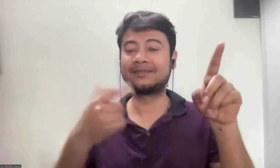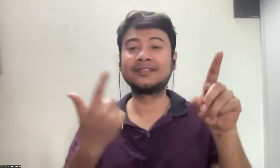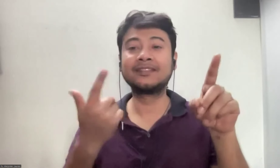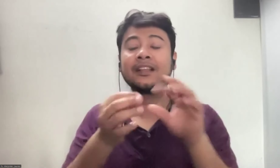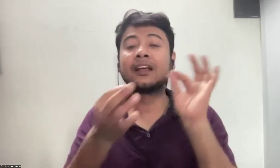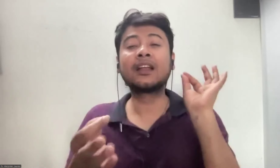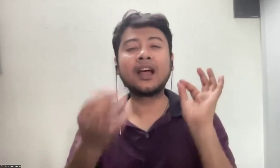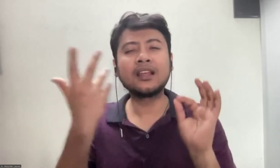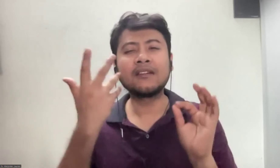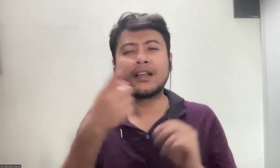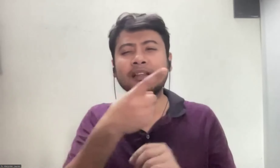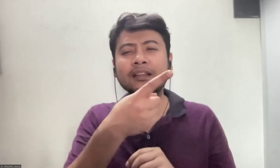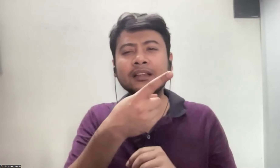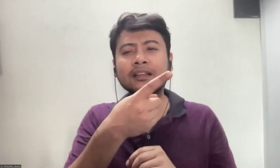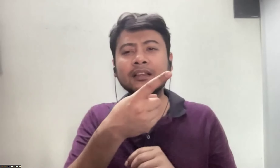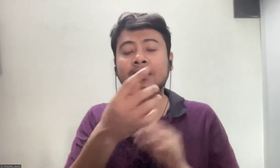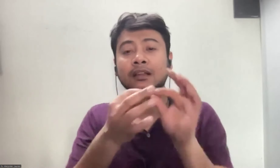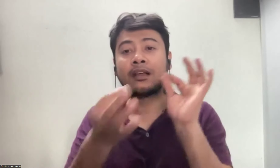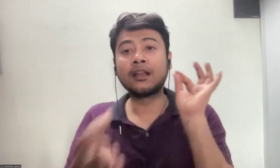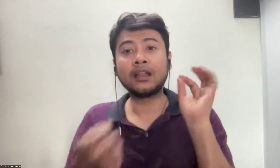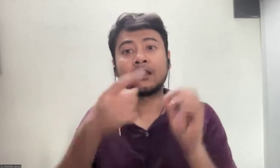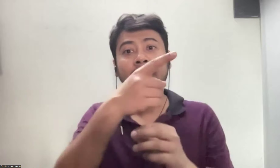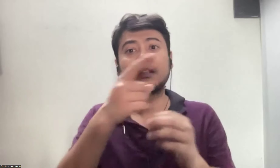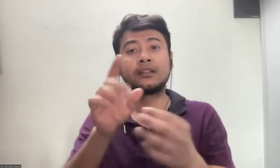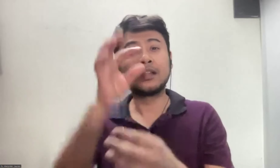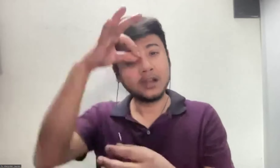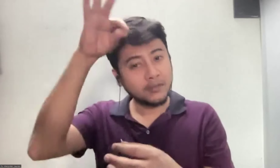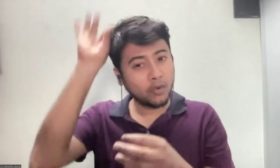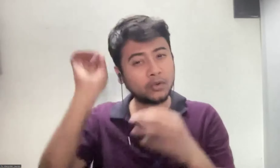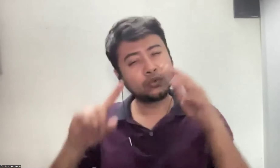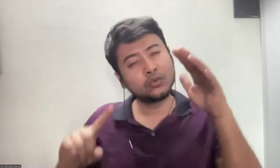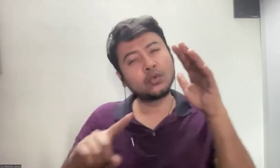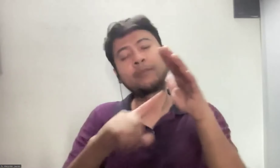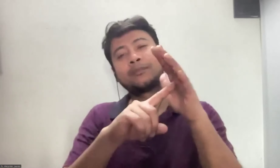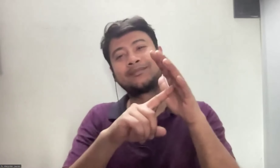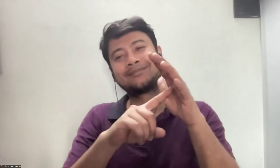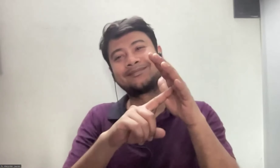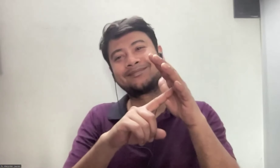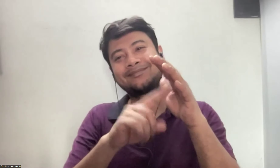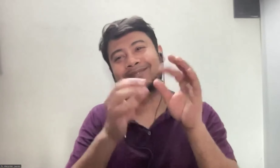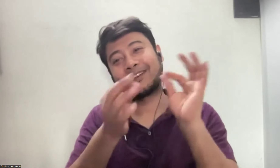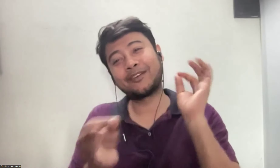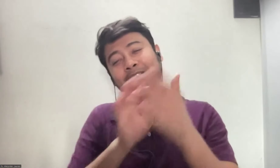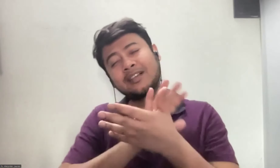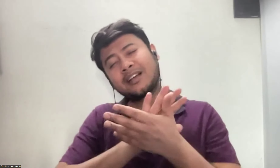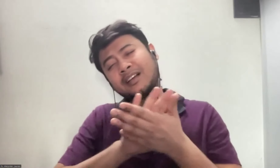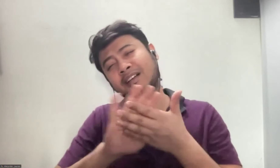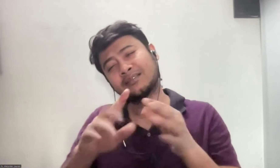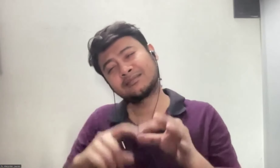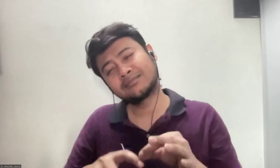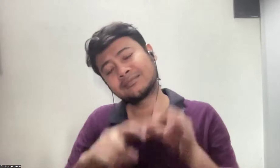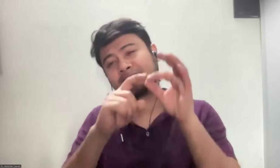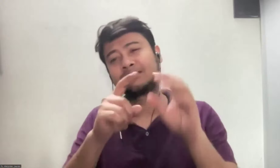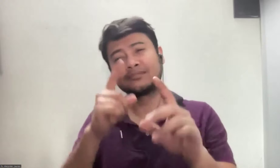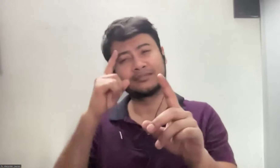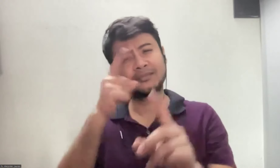towards us and accepts us. So, in similar way, Tulsi also is